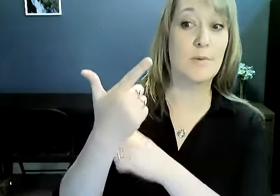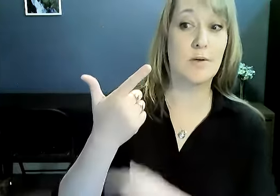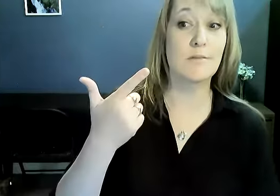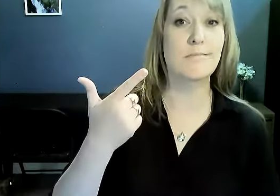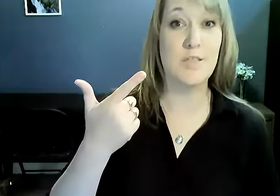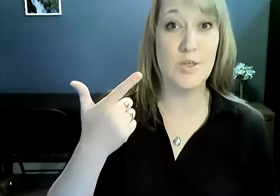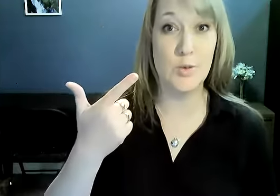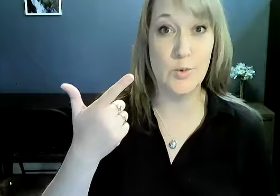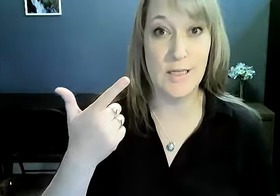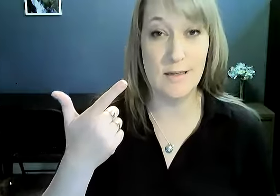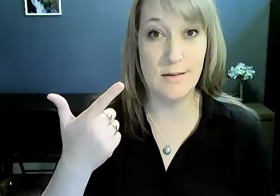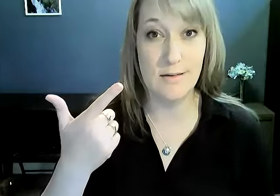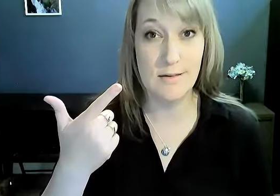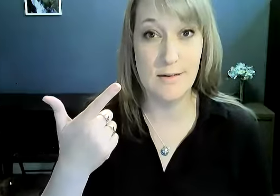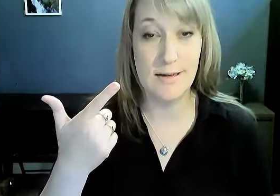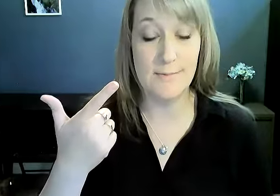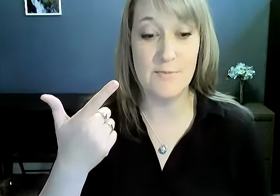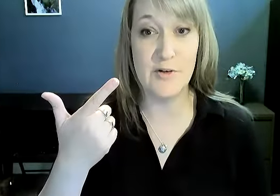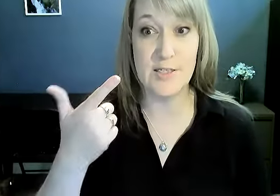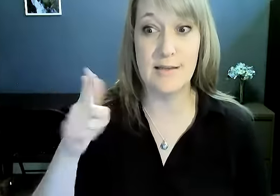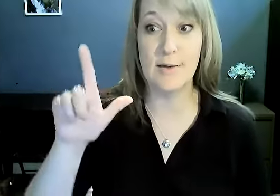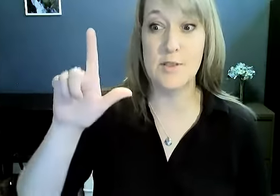remember, 2 in French Sign Language,